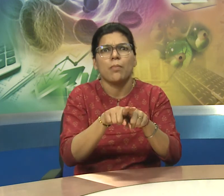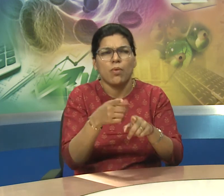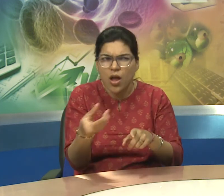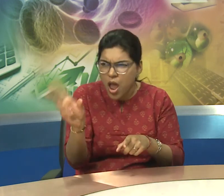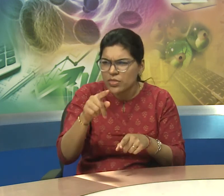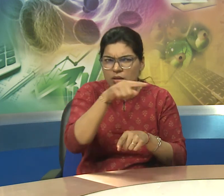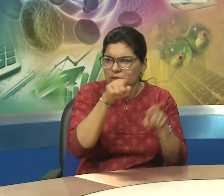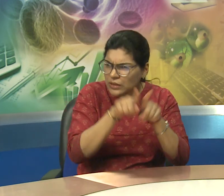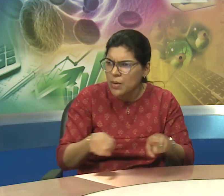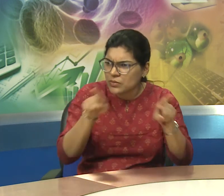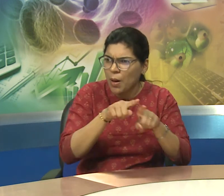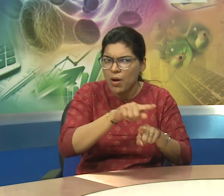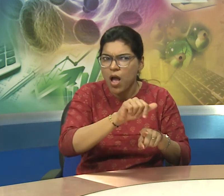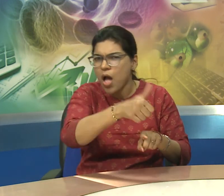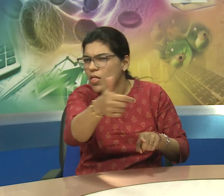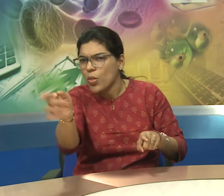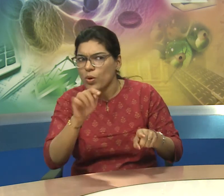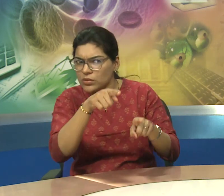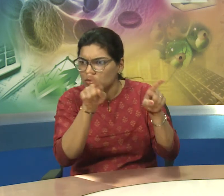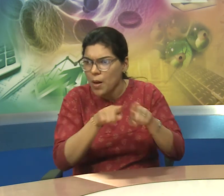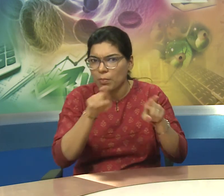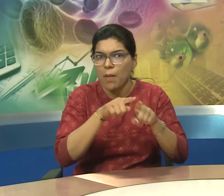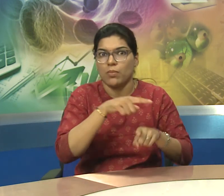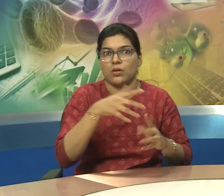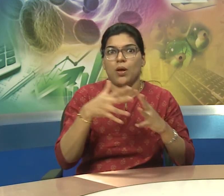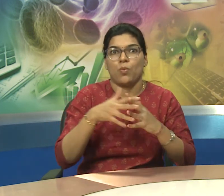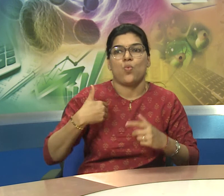are set by the wholesalers.